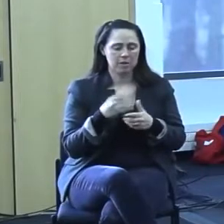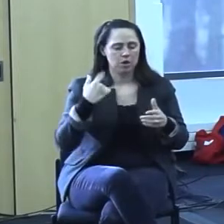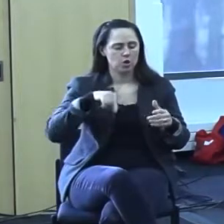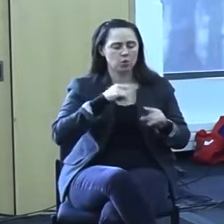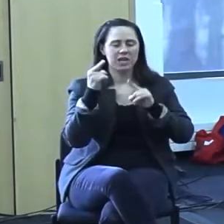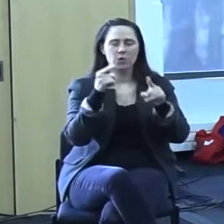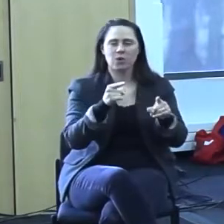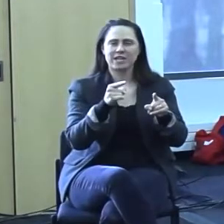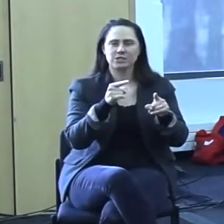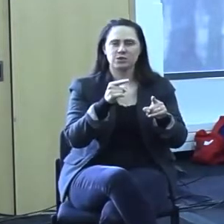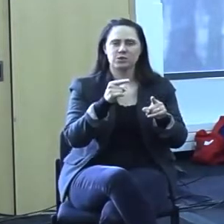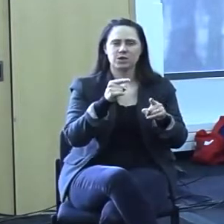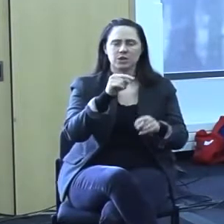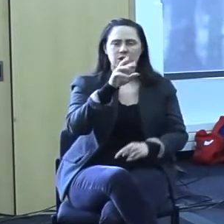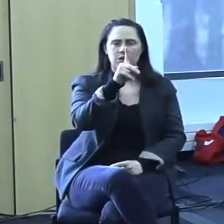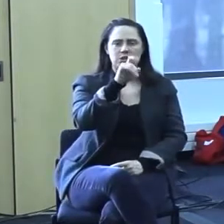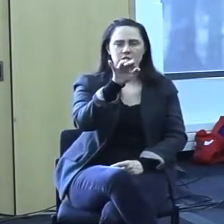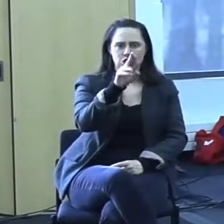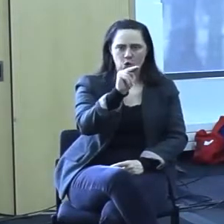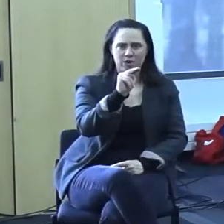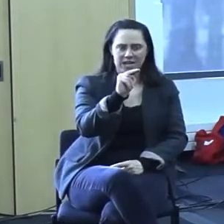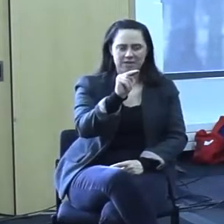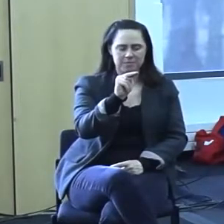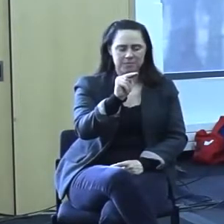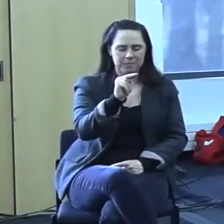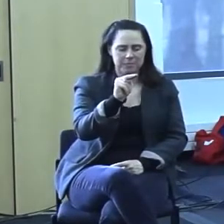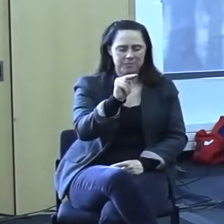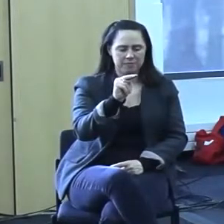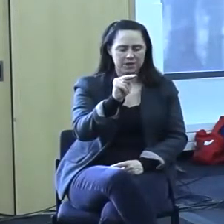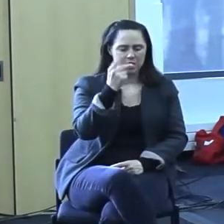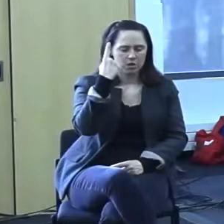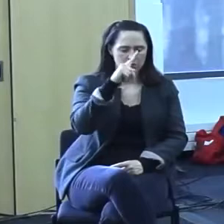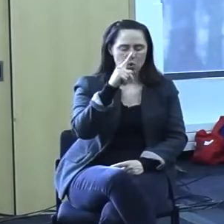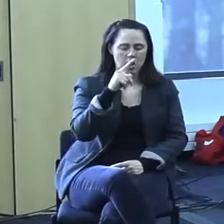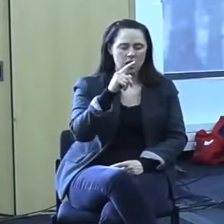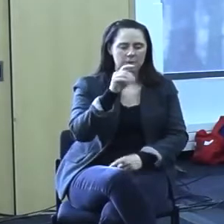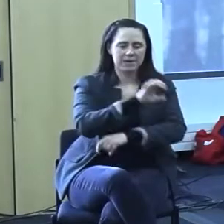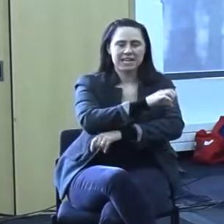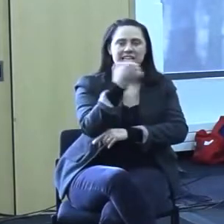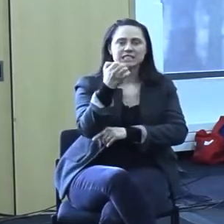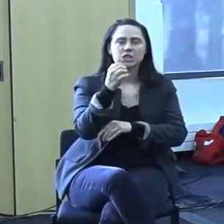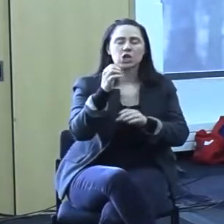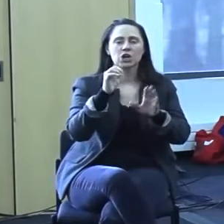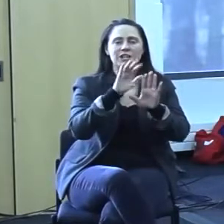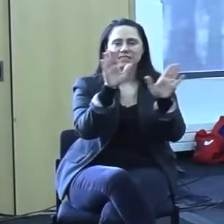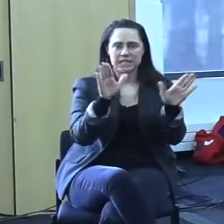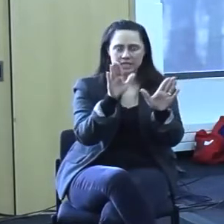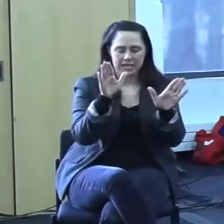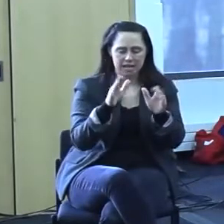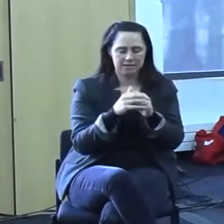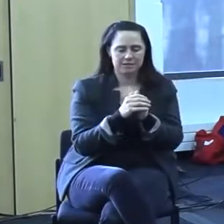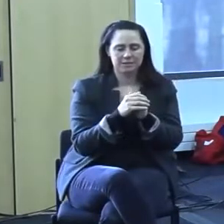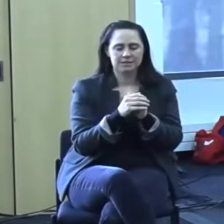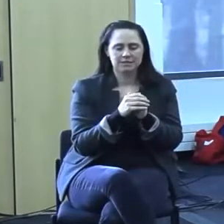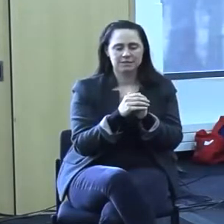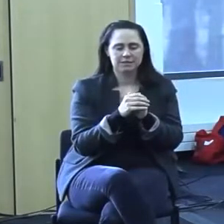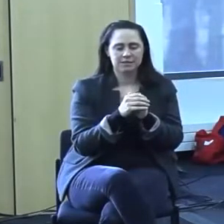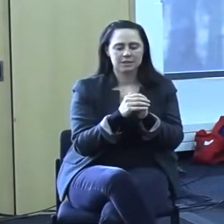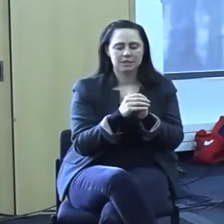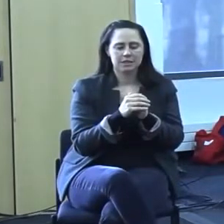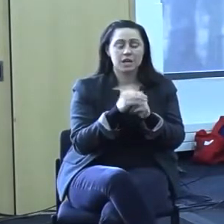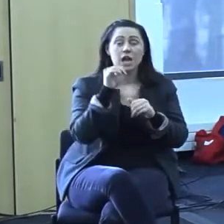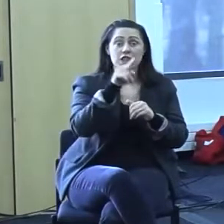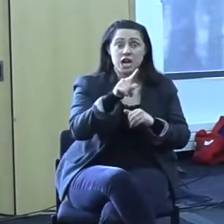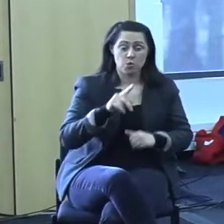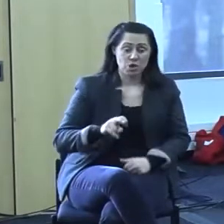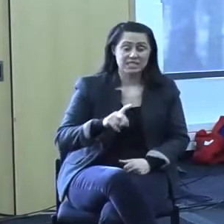went to these Korean corn dogs, me and my family, for Easter Sunday, and there was